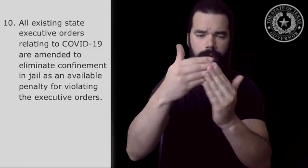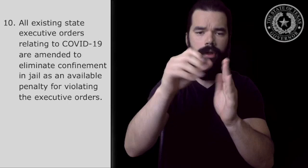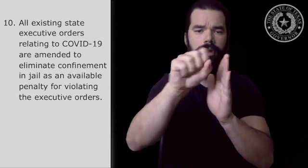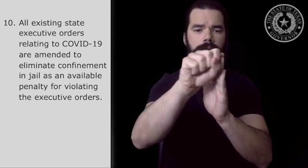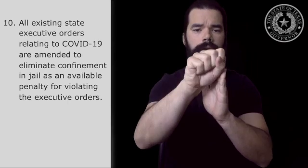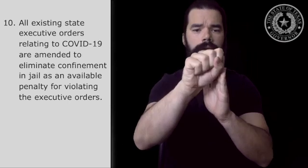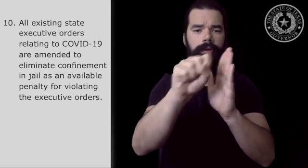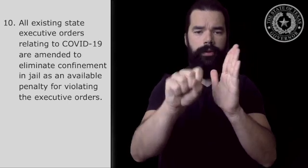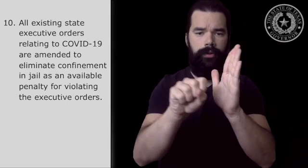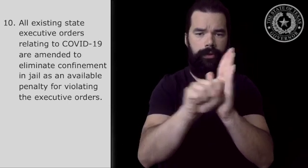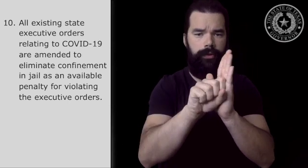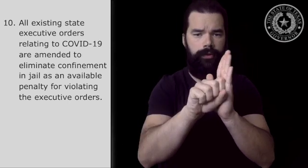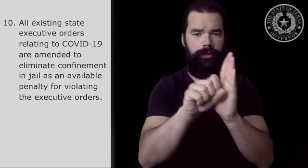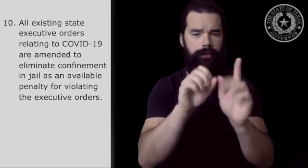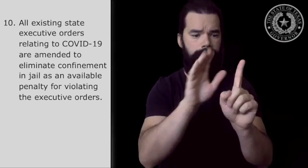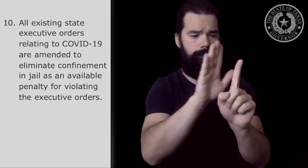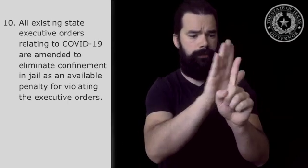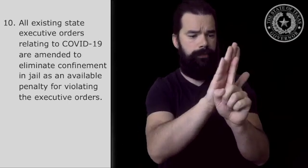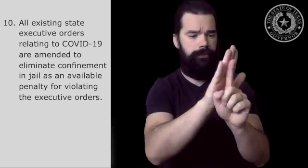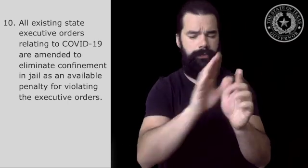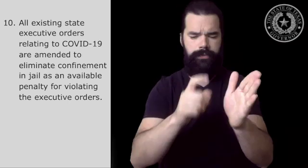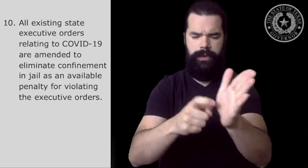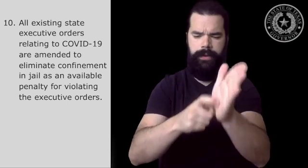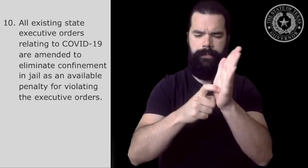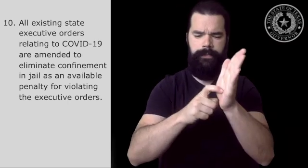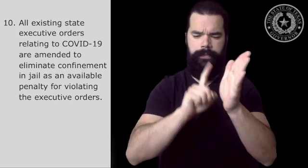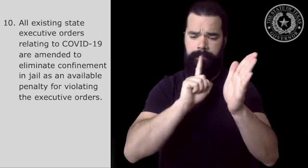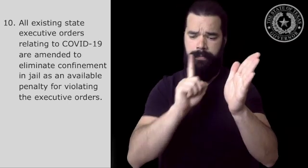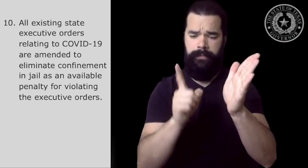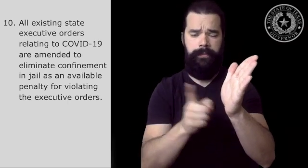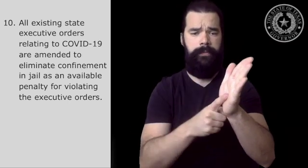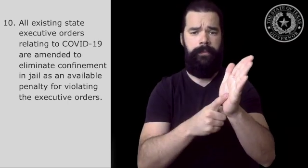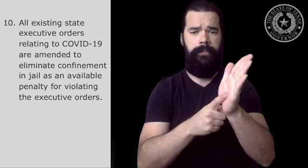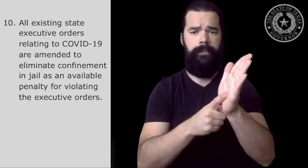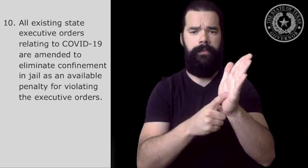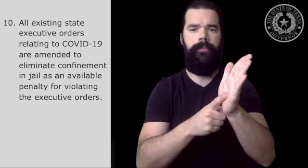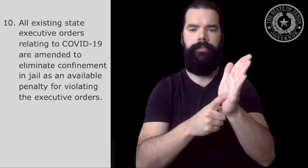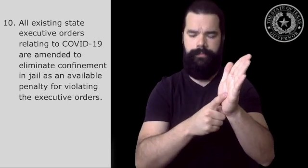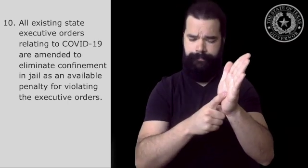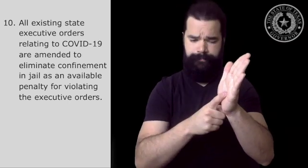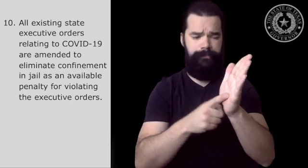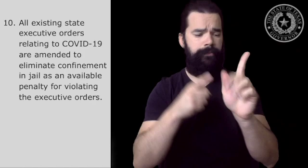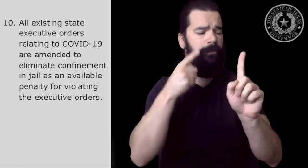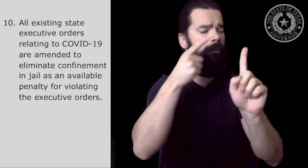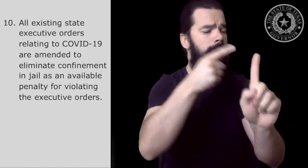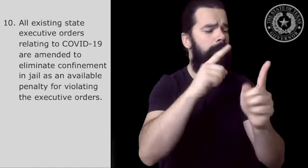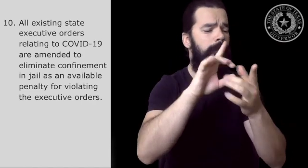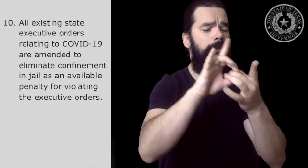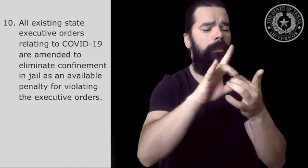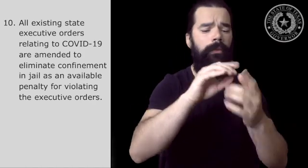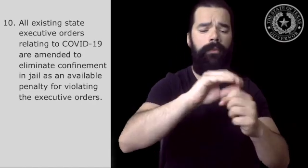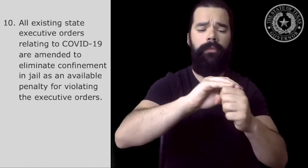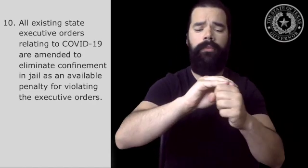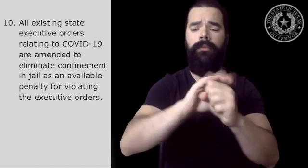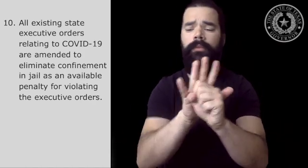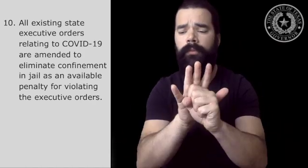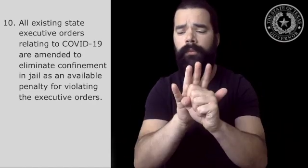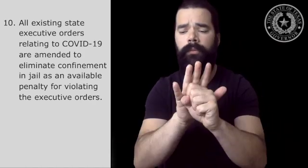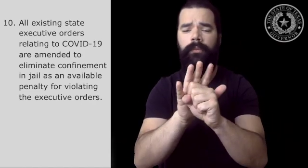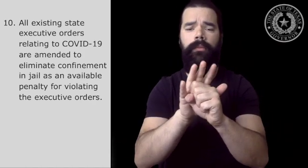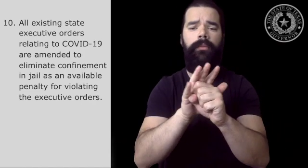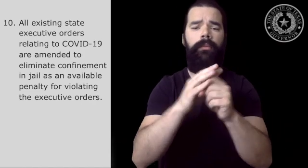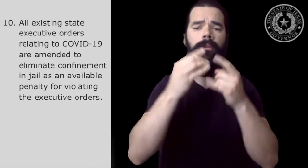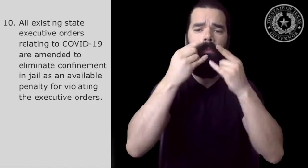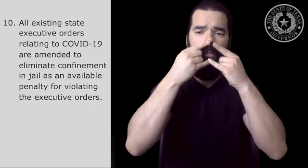All existing state executive orders relating to COVID-19 are amended to eliminate confinement in